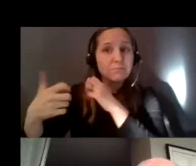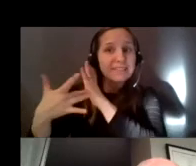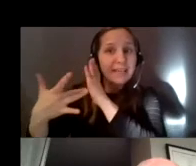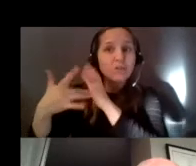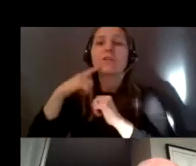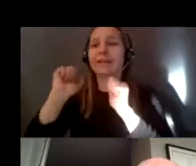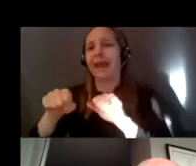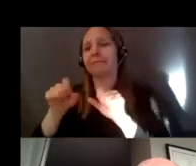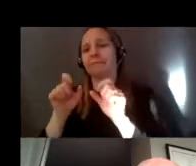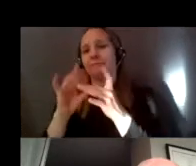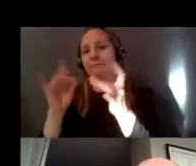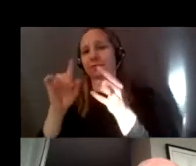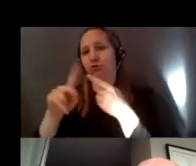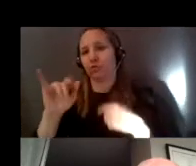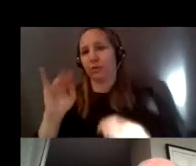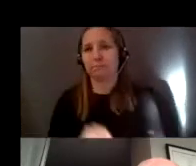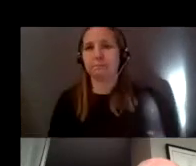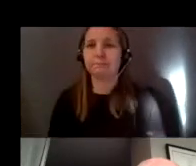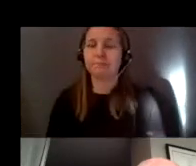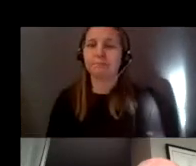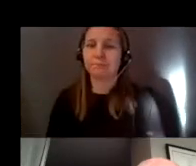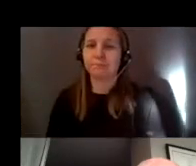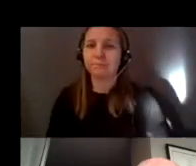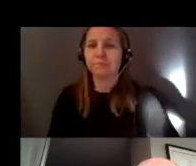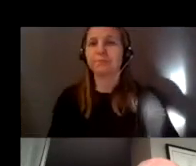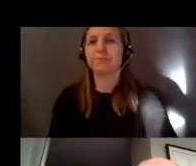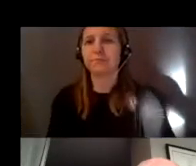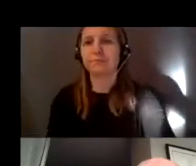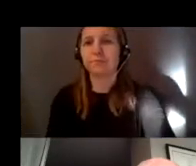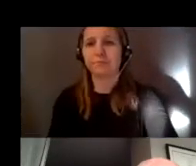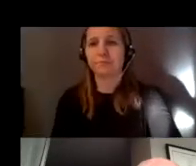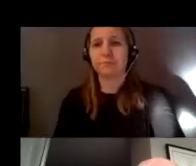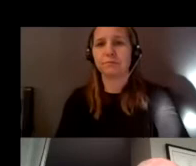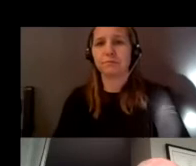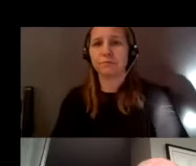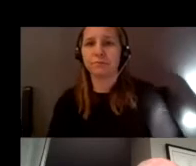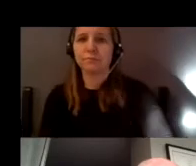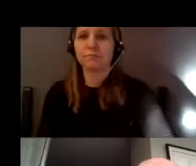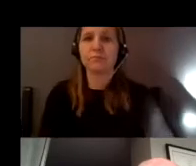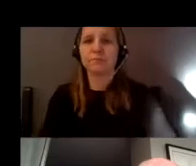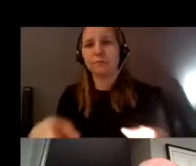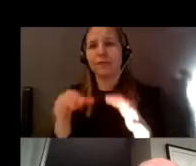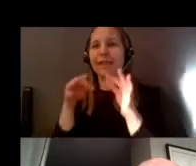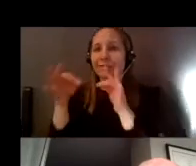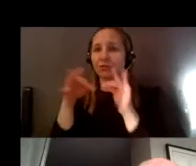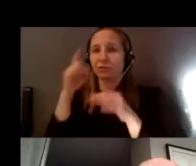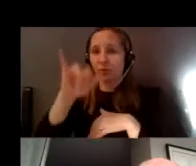you can private message Kim. And instructions on all of the above will be posted in the chat as well, so you have that